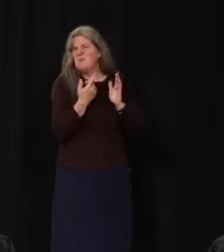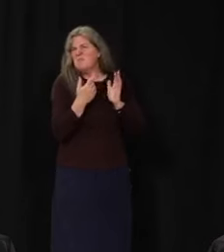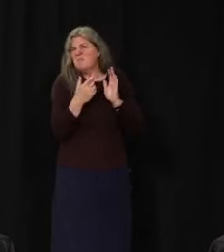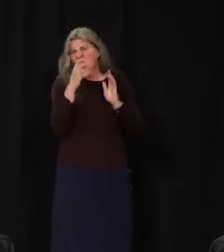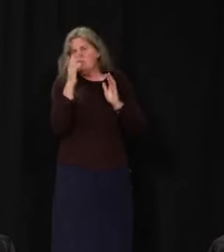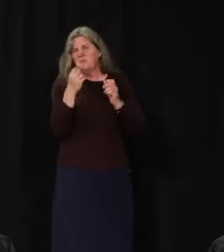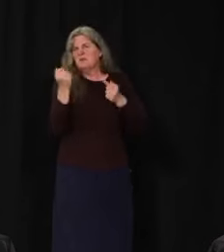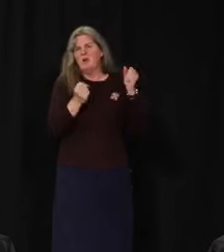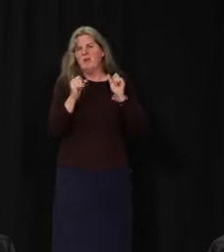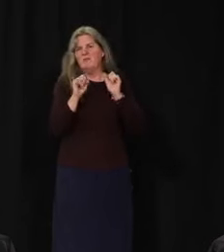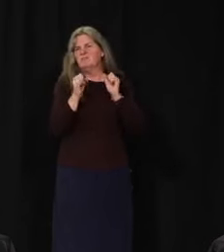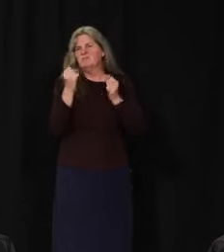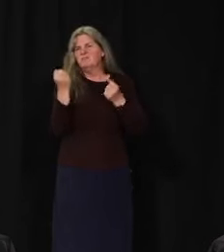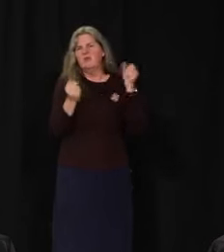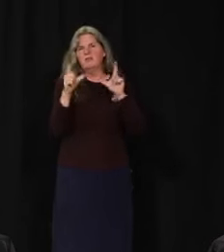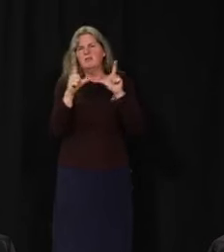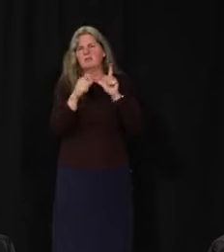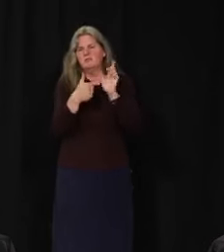license.